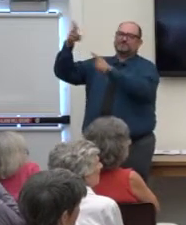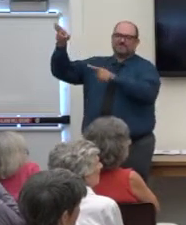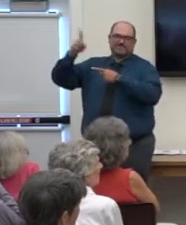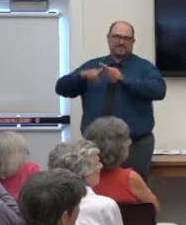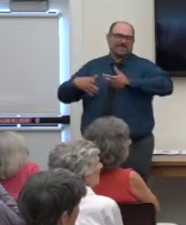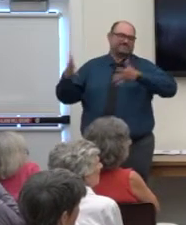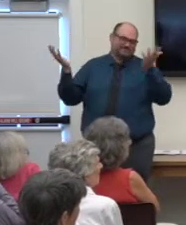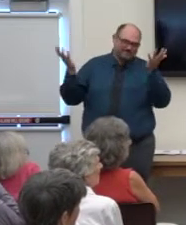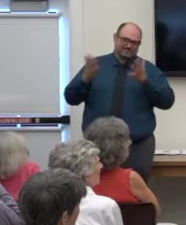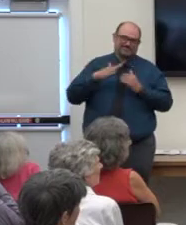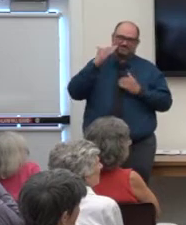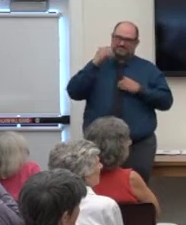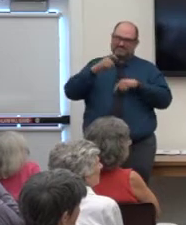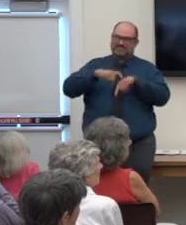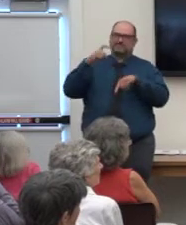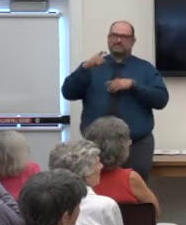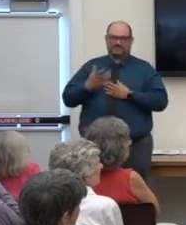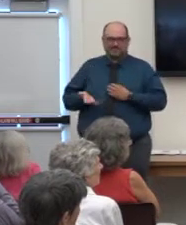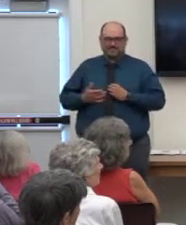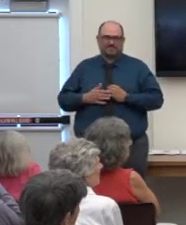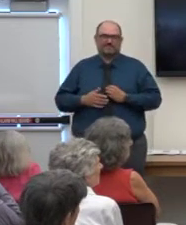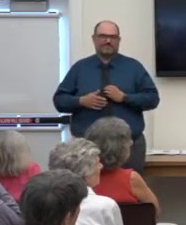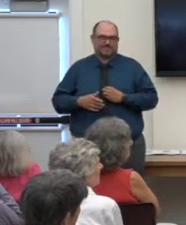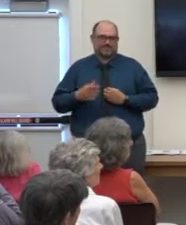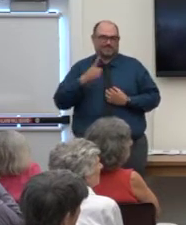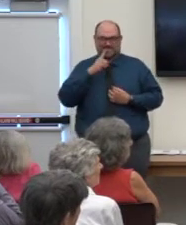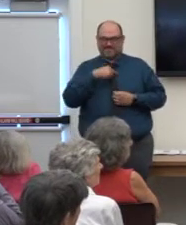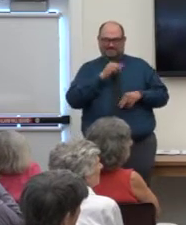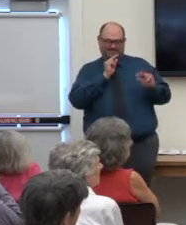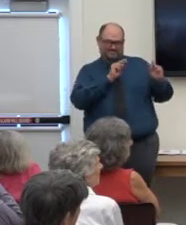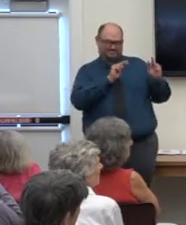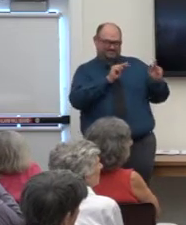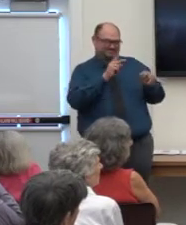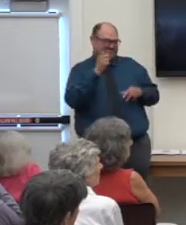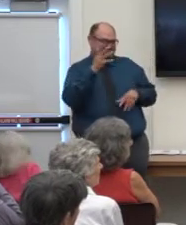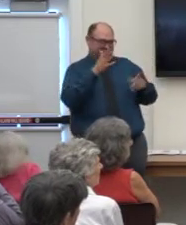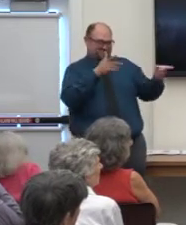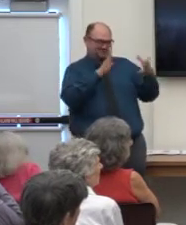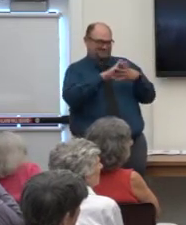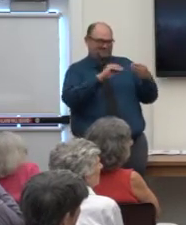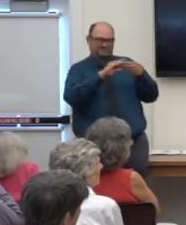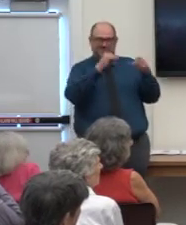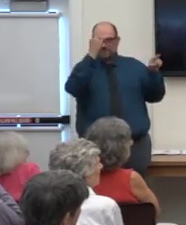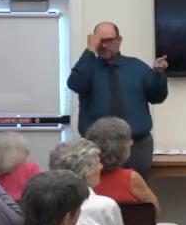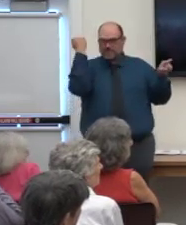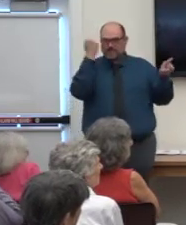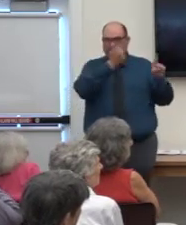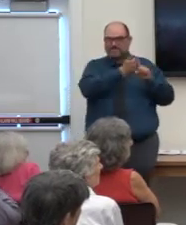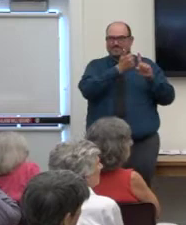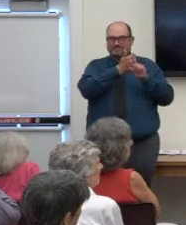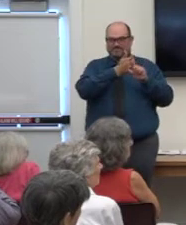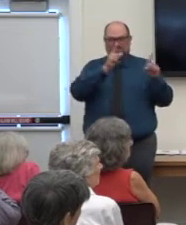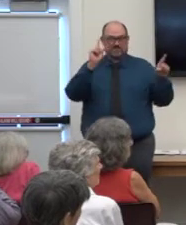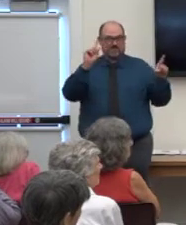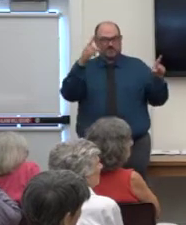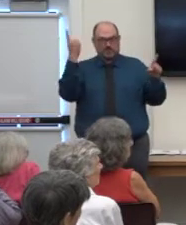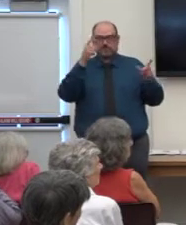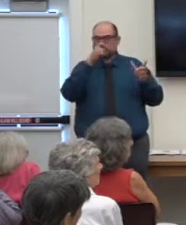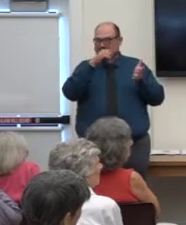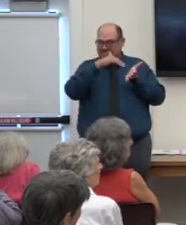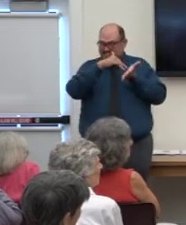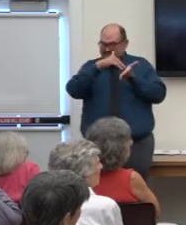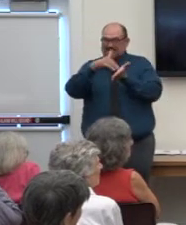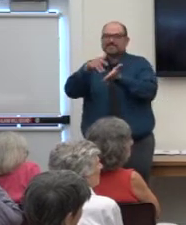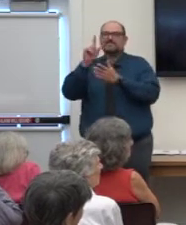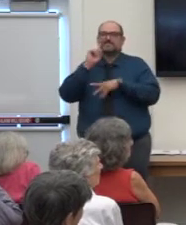I'm excited to hear what Joan has to say, because she was really the first person to study the deaf in this community.